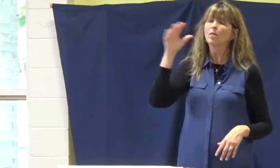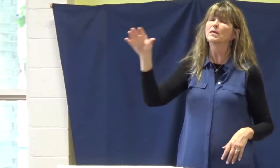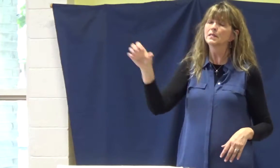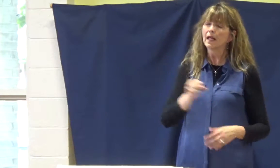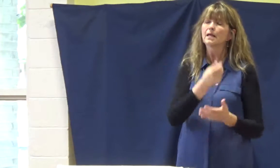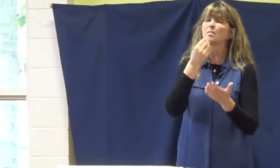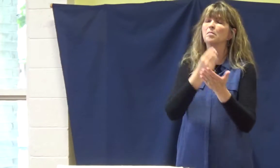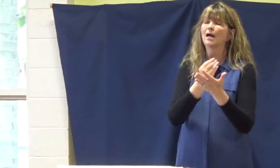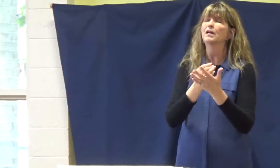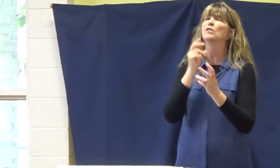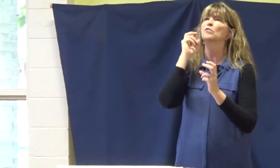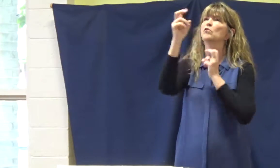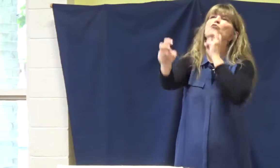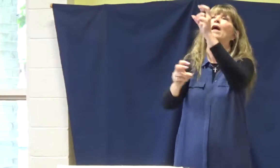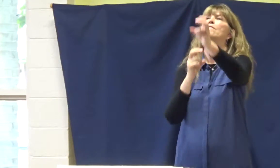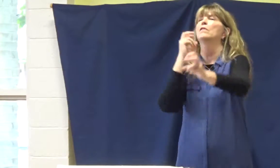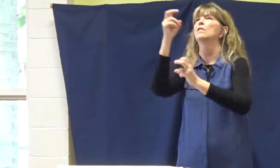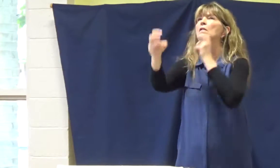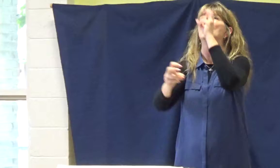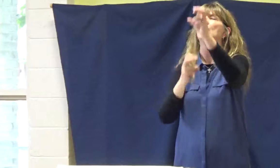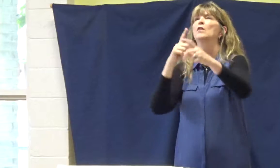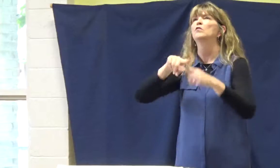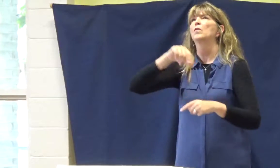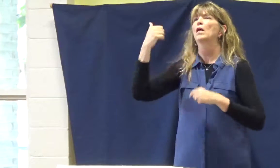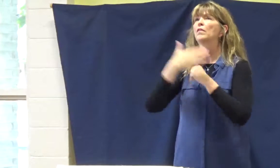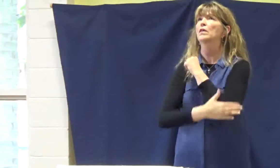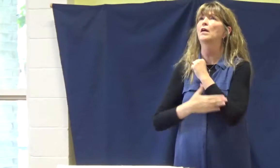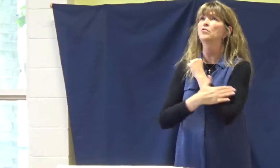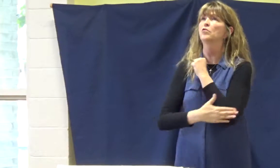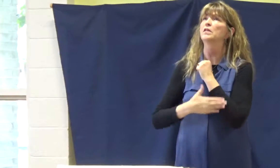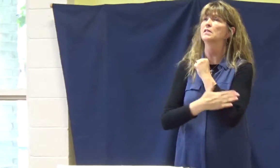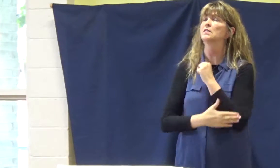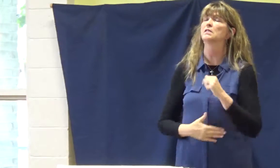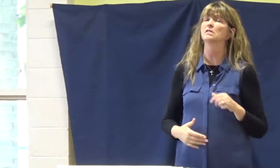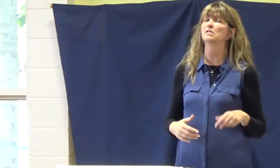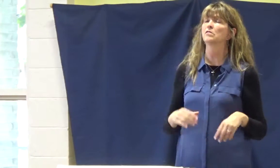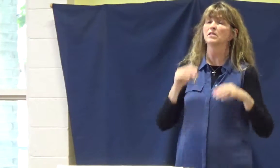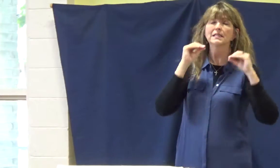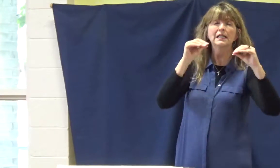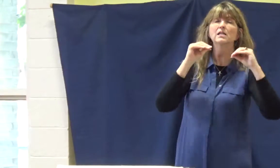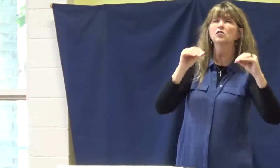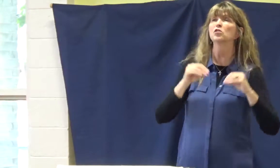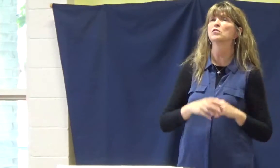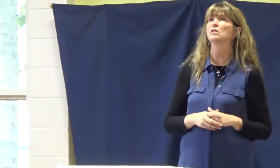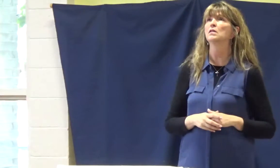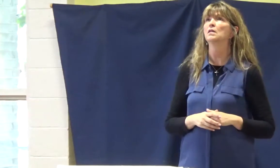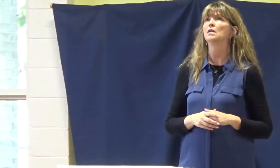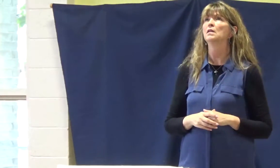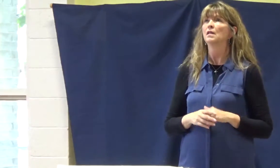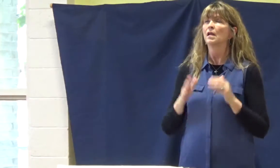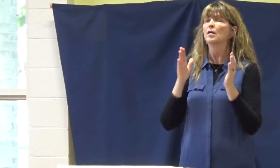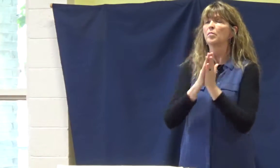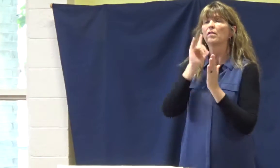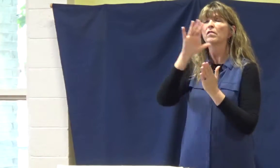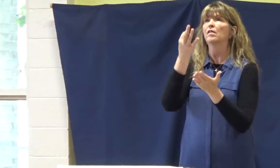and wait for their loved ones to come back. And we pray for their finances too, as they teach,